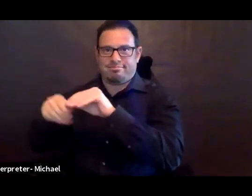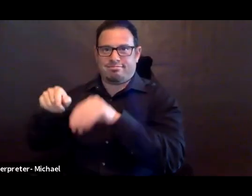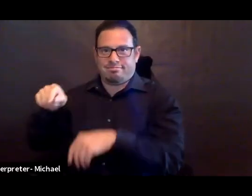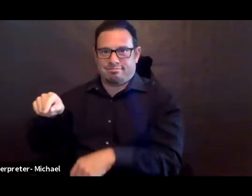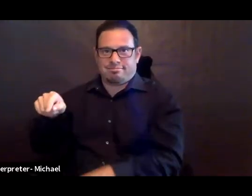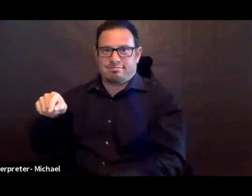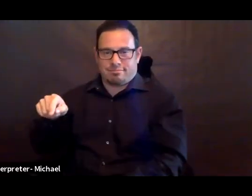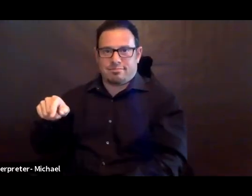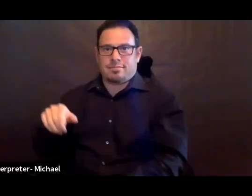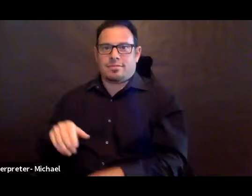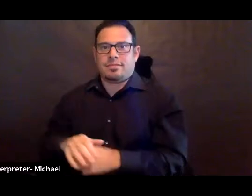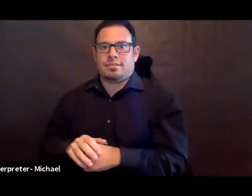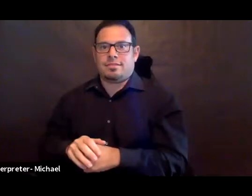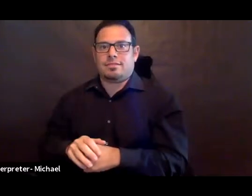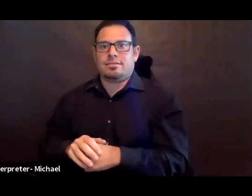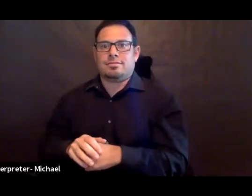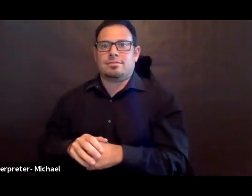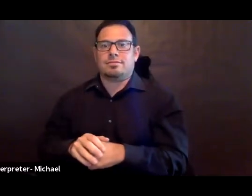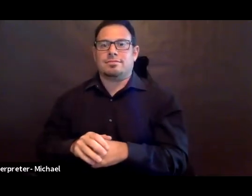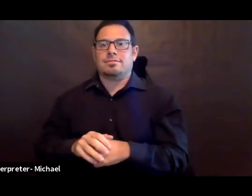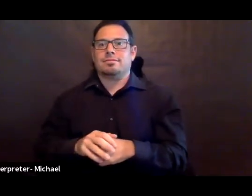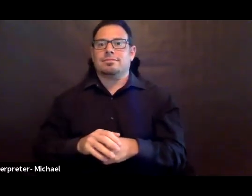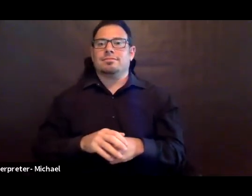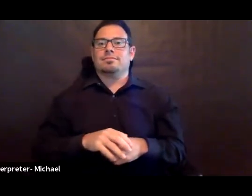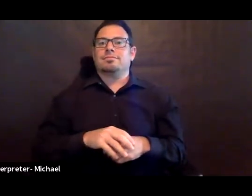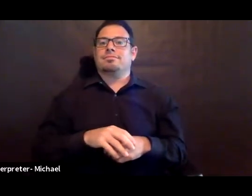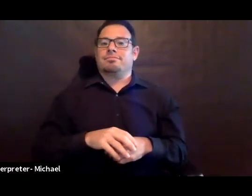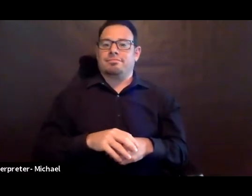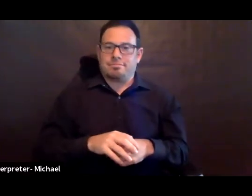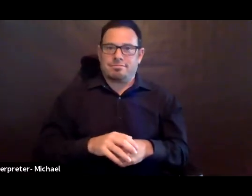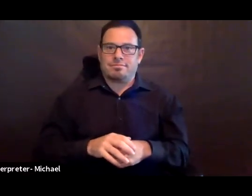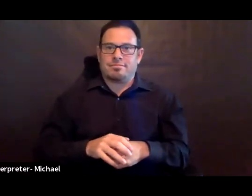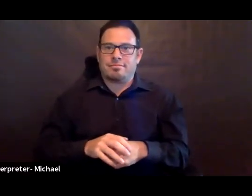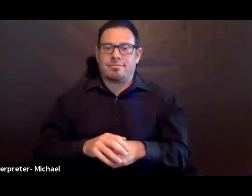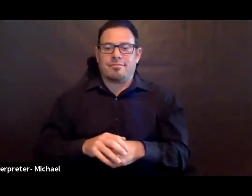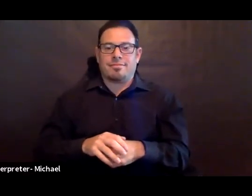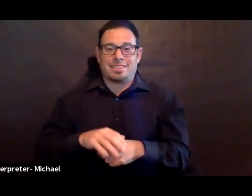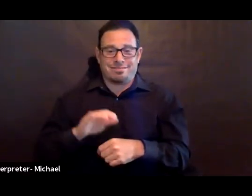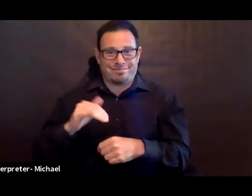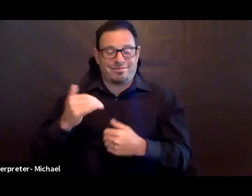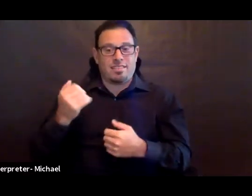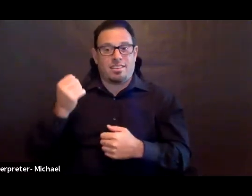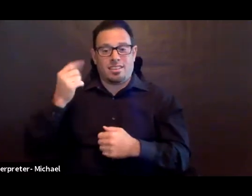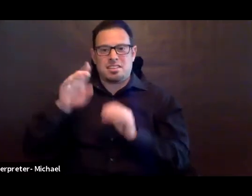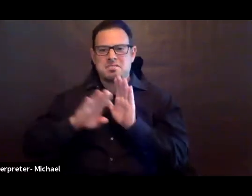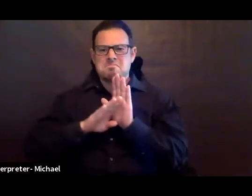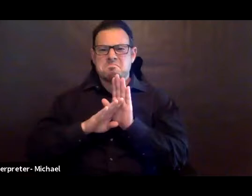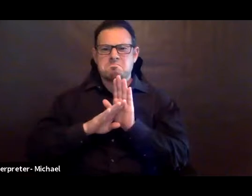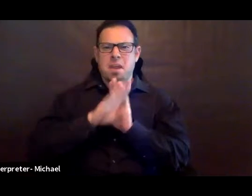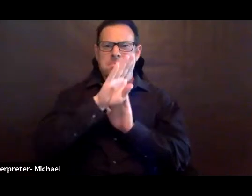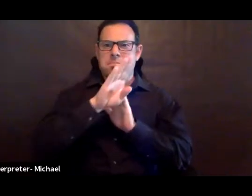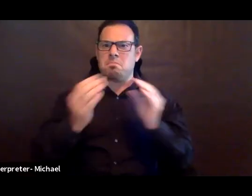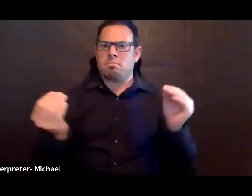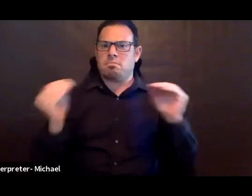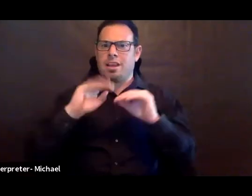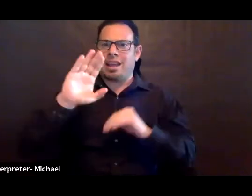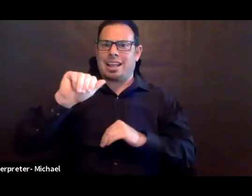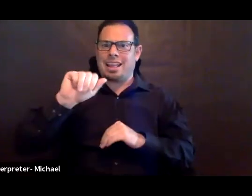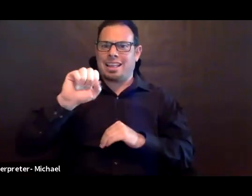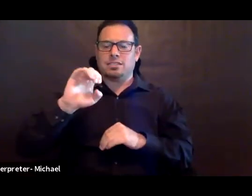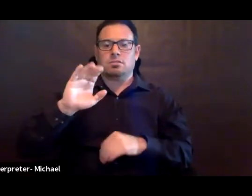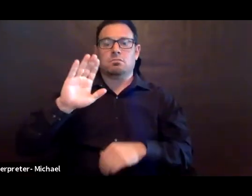last daily report, along with 23,000 additional deaths. And here in the United States, we're now